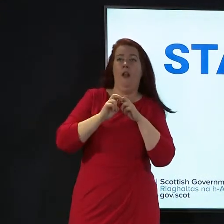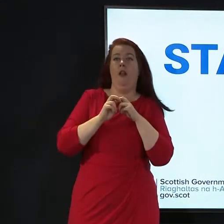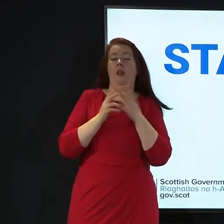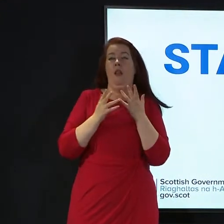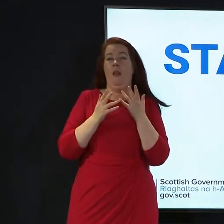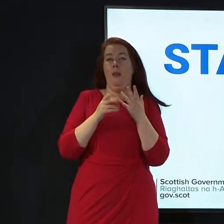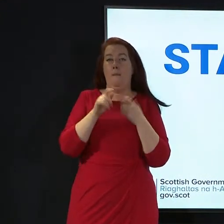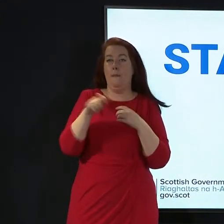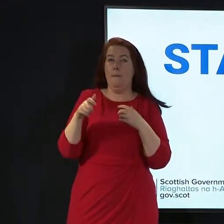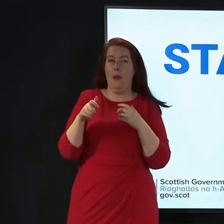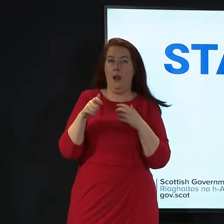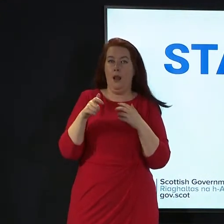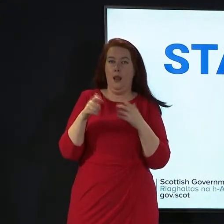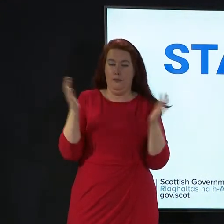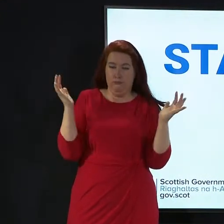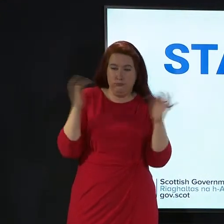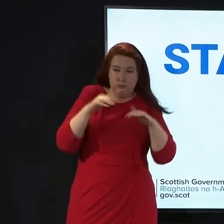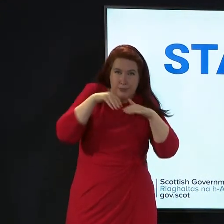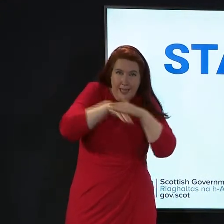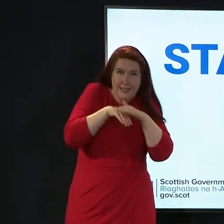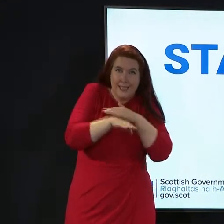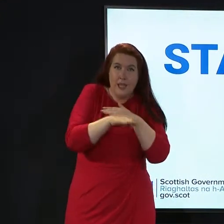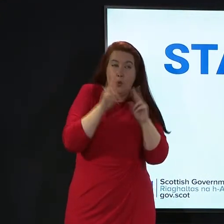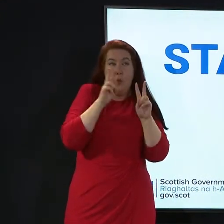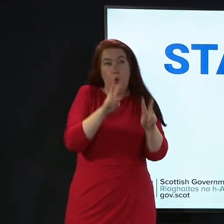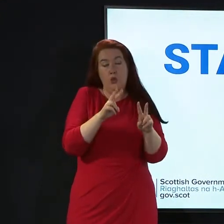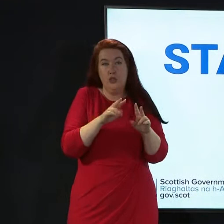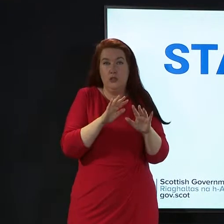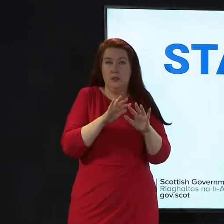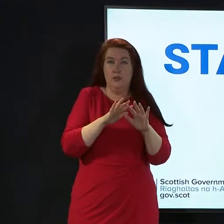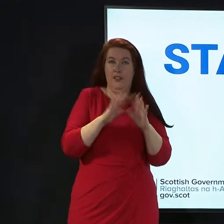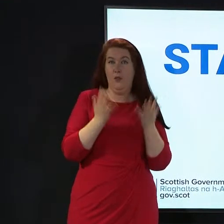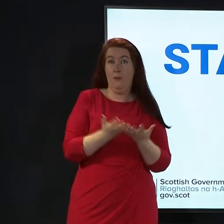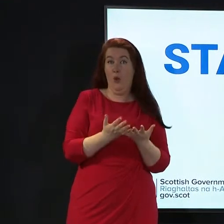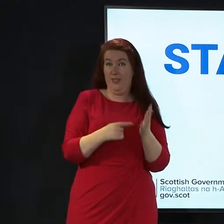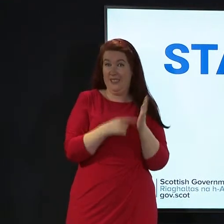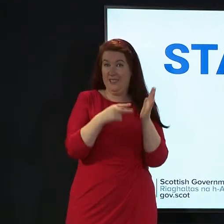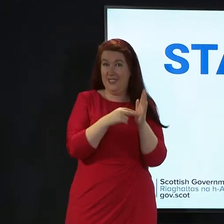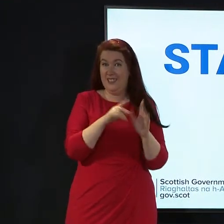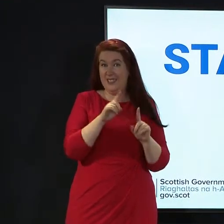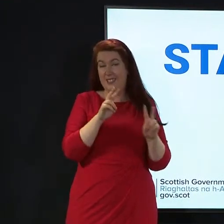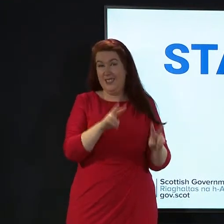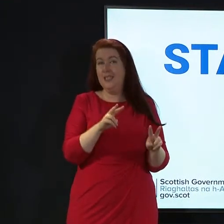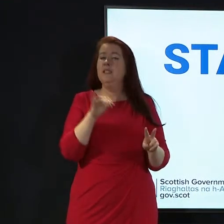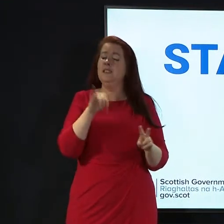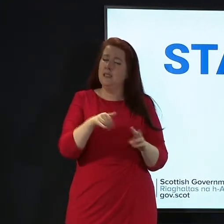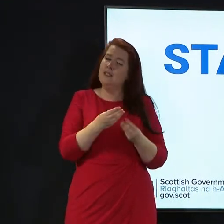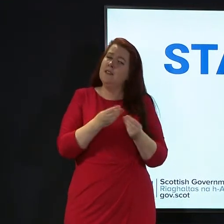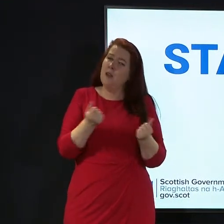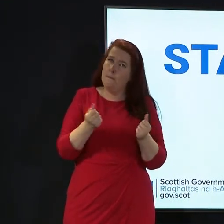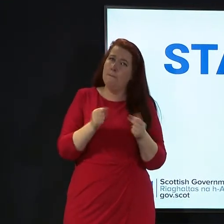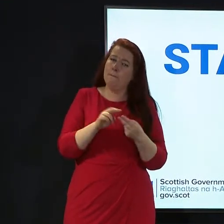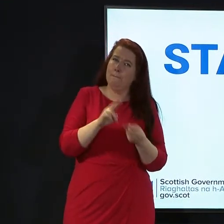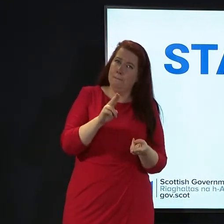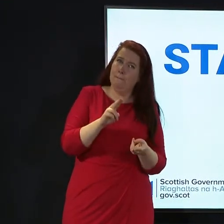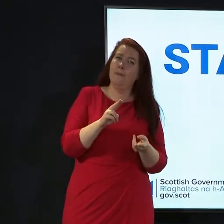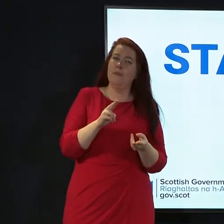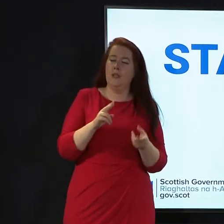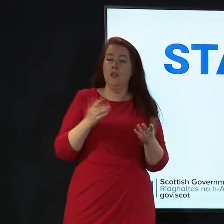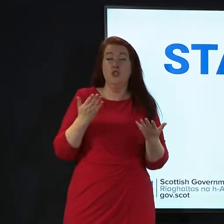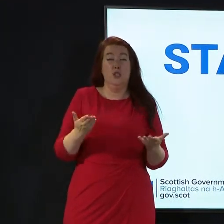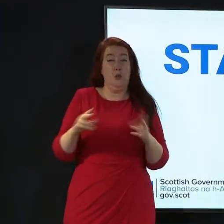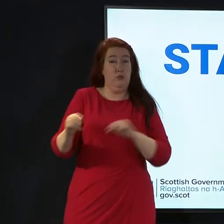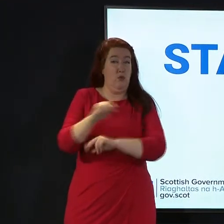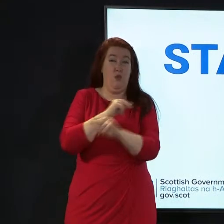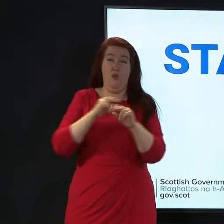people gathering indoors to watch football, we are seeing some association between that and cases. I'm saying anecdotally at the moment